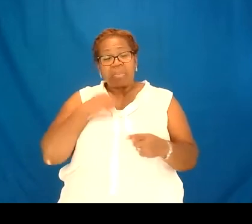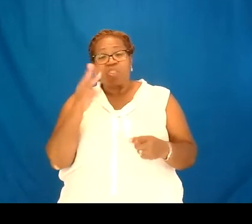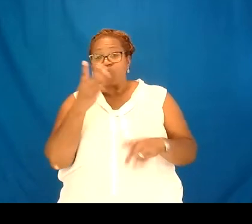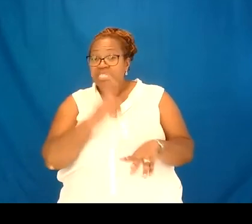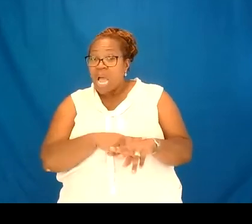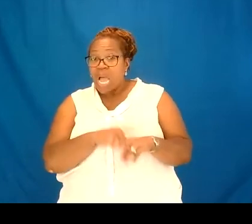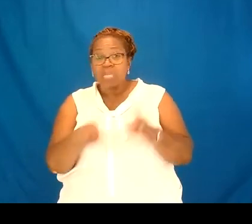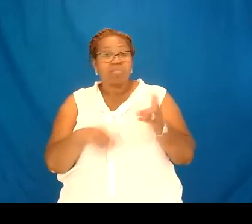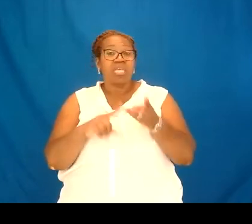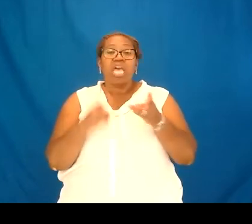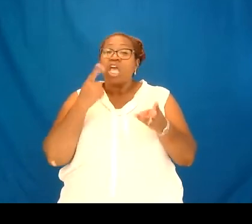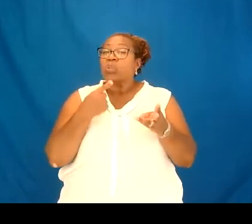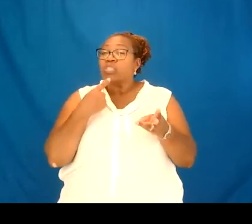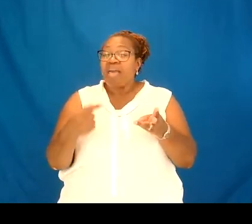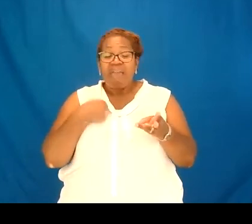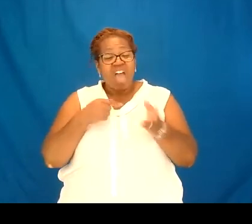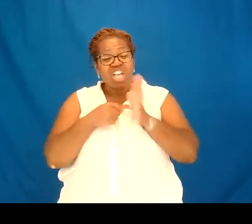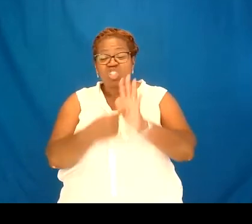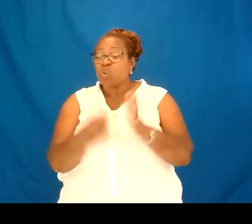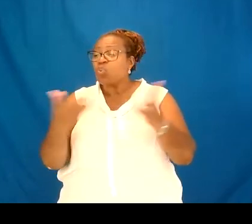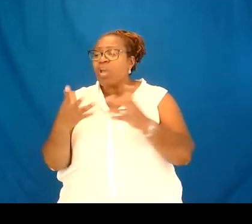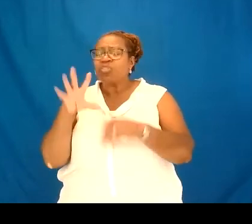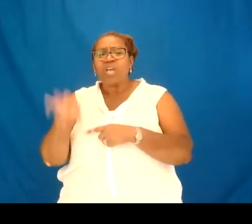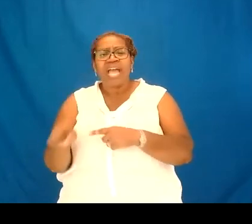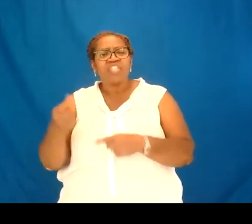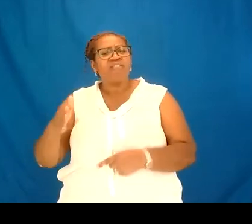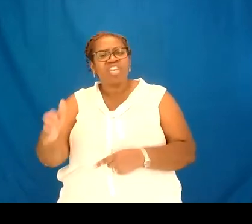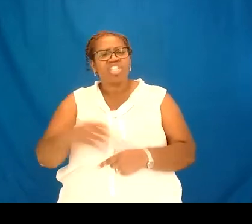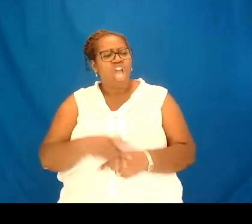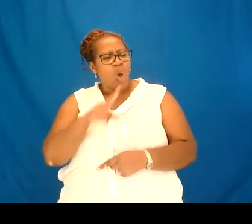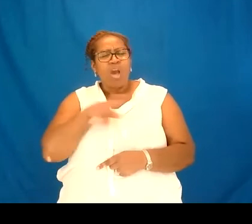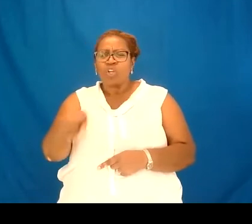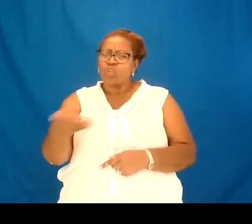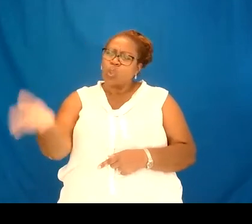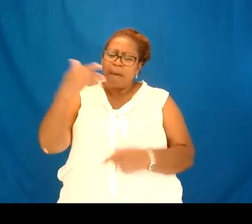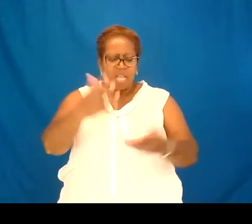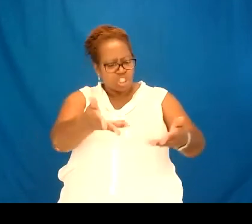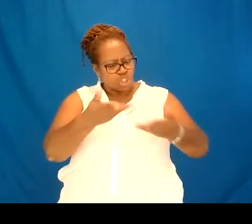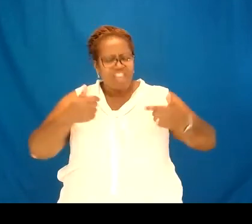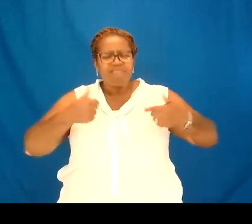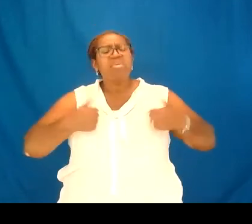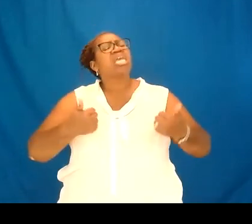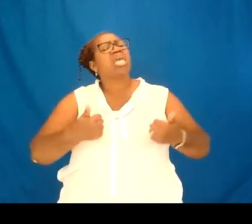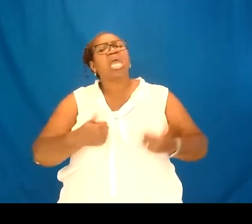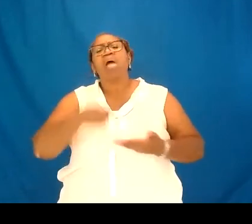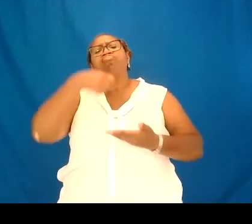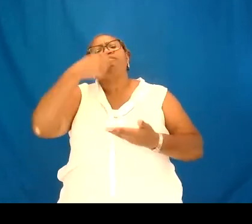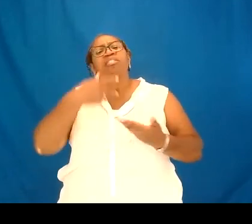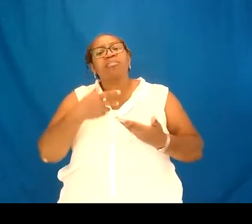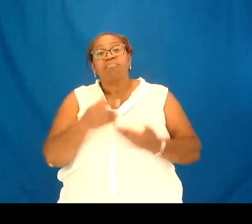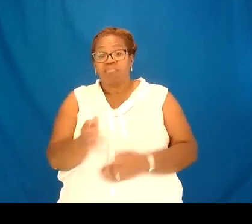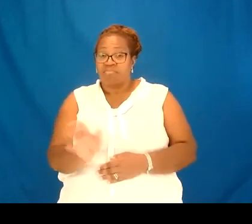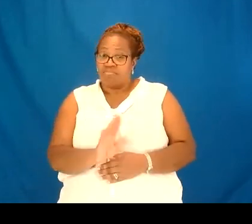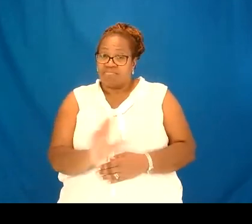already showed you where to catch the fish. Why don't you come and serve me breakfast? But once again, we find